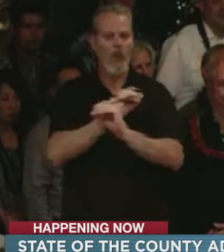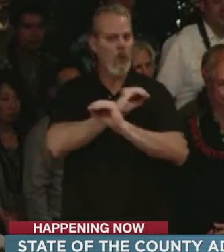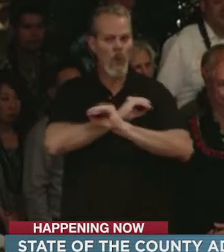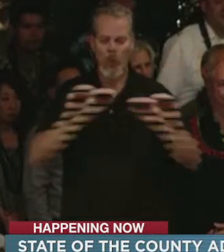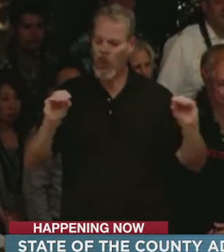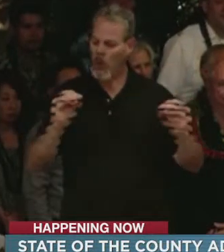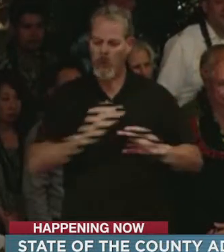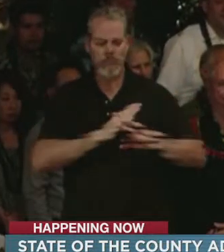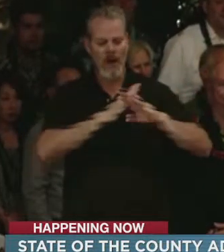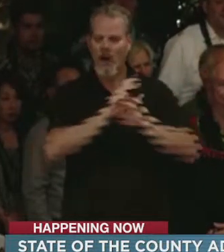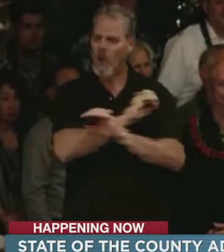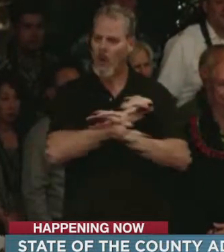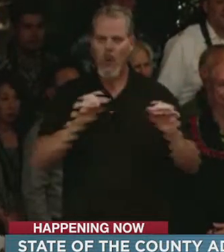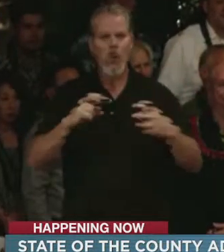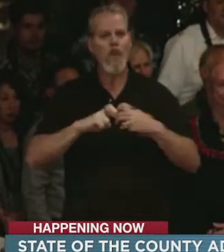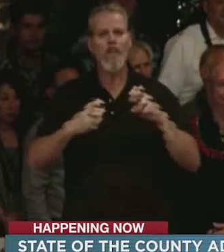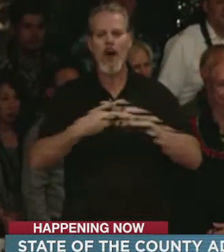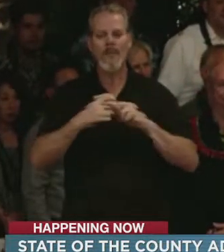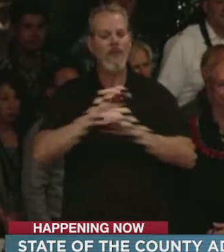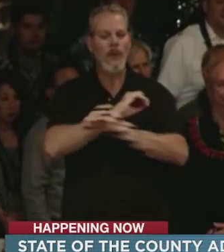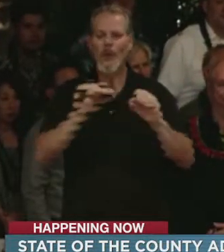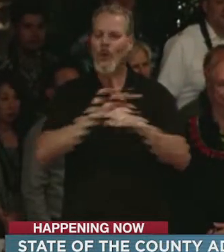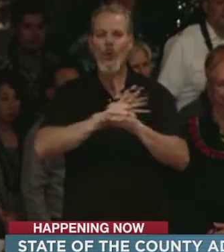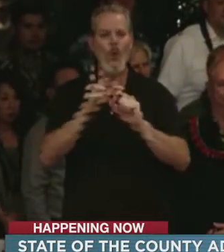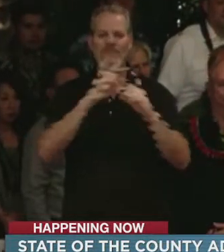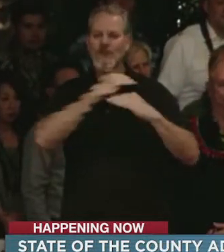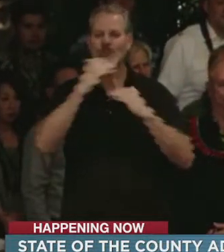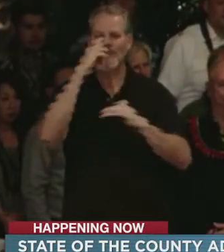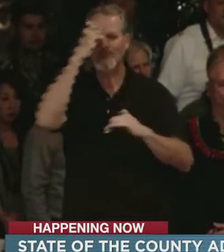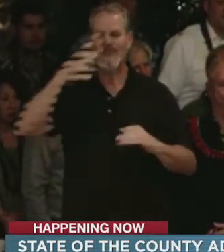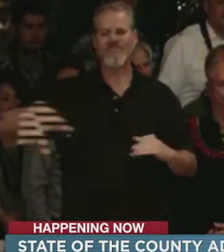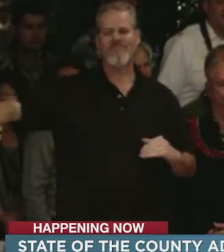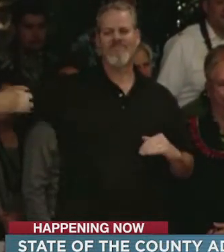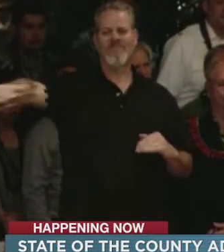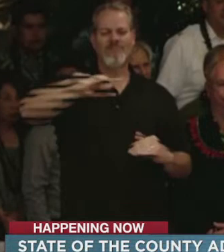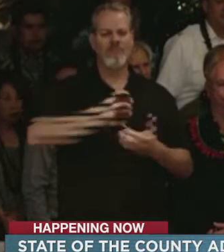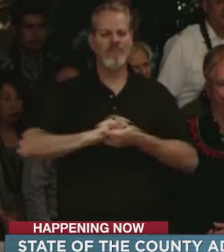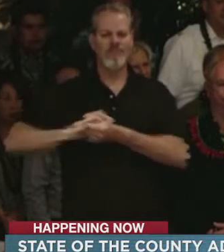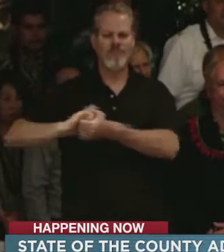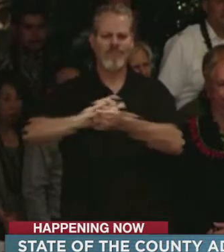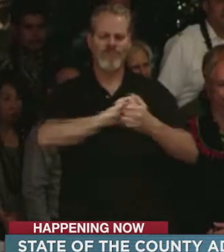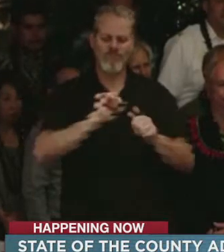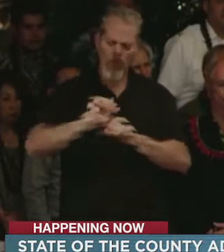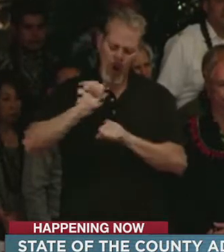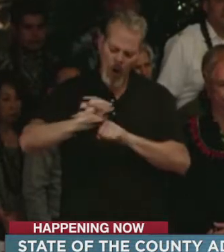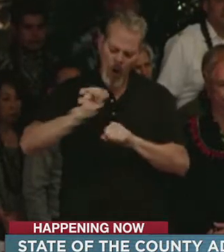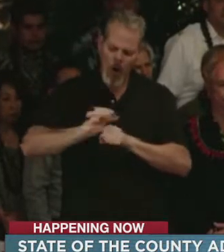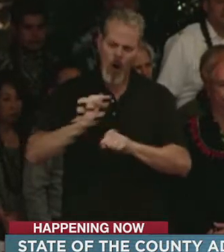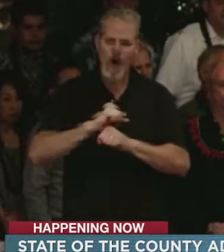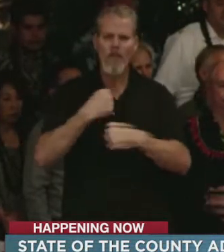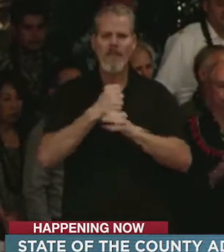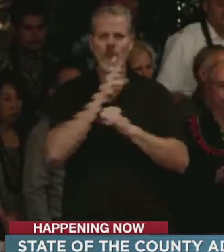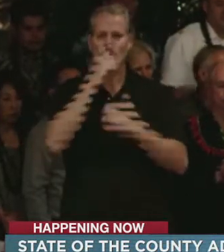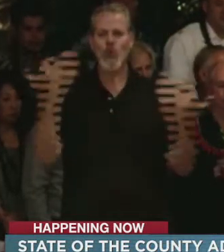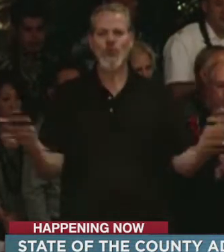COVID-related restrictions because of everyone's hard work and commitment to safety over the past couple of years.